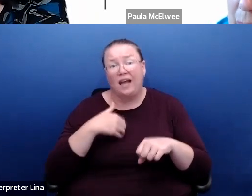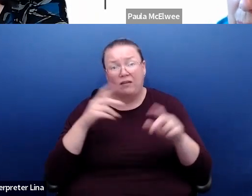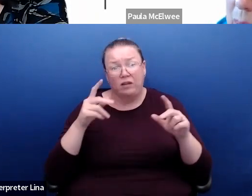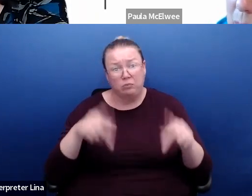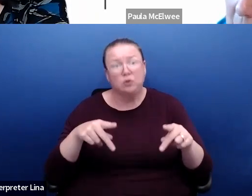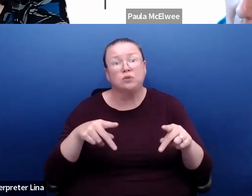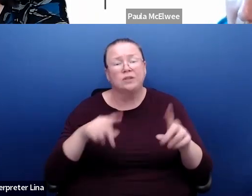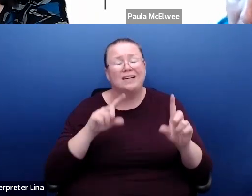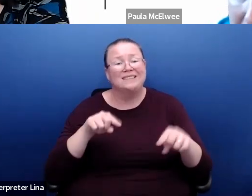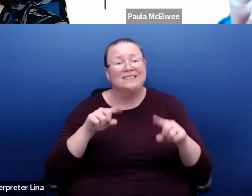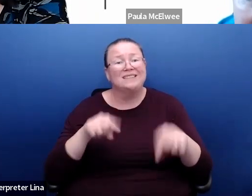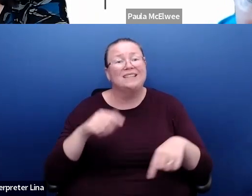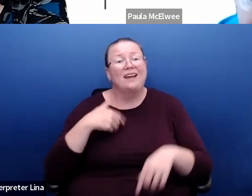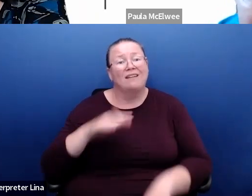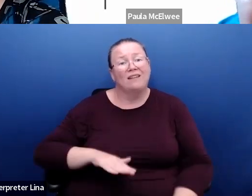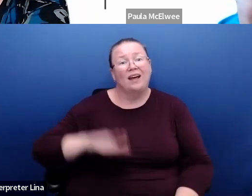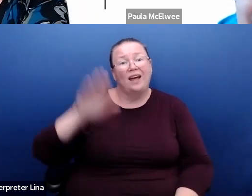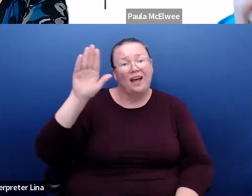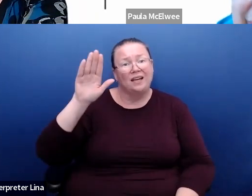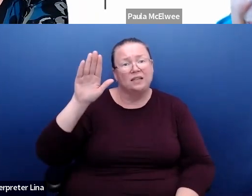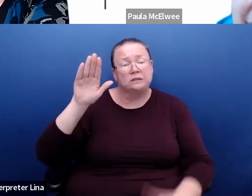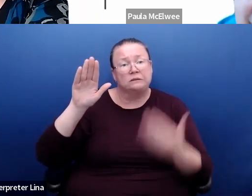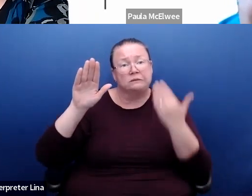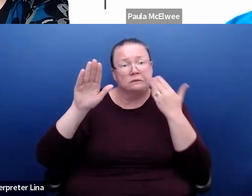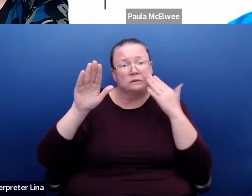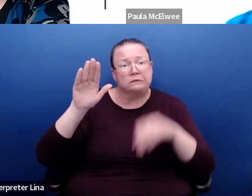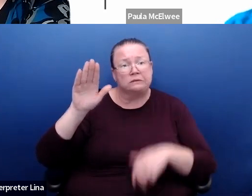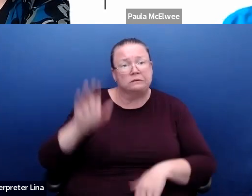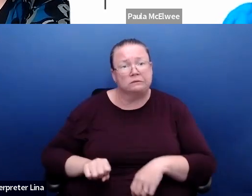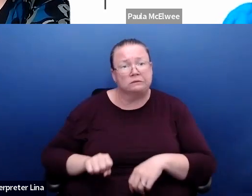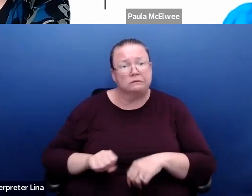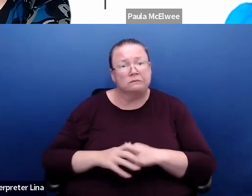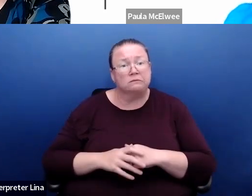or an attendee with their hand raised, but I don't know if they lowered it.